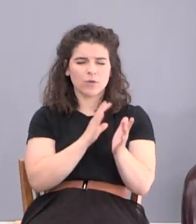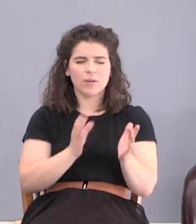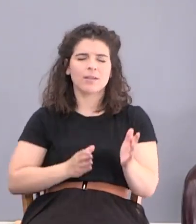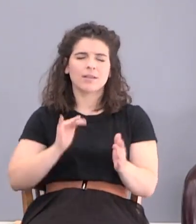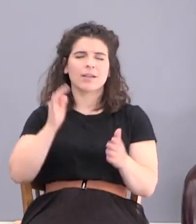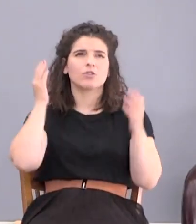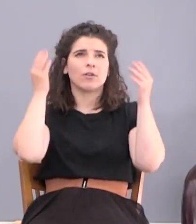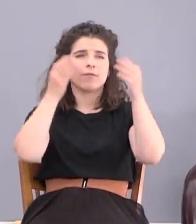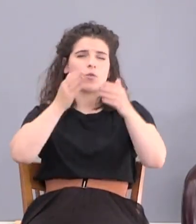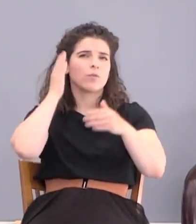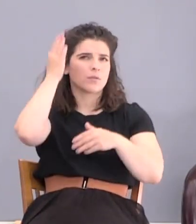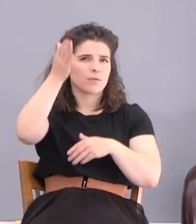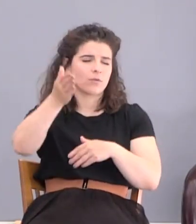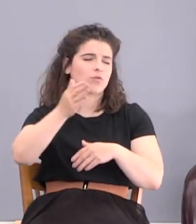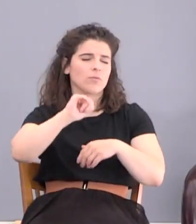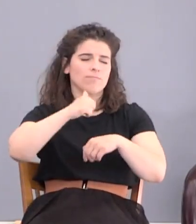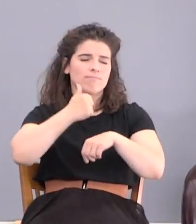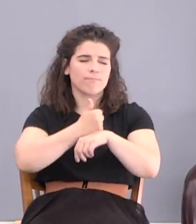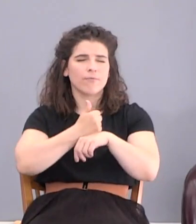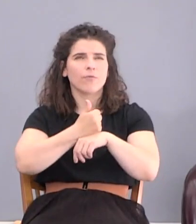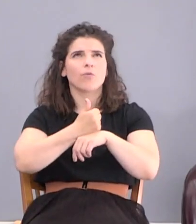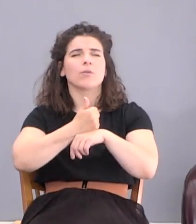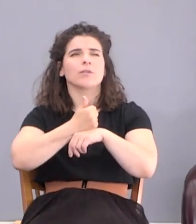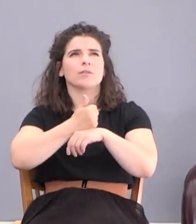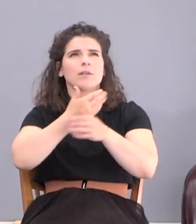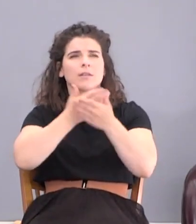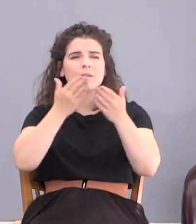are minding the things of Christ. And our